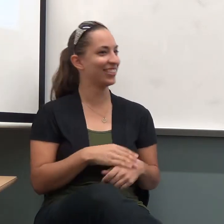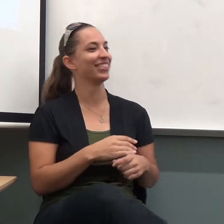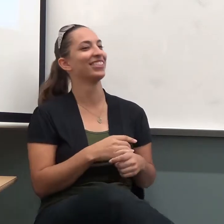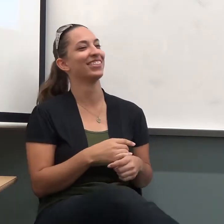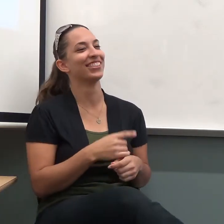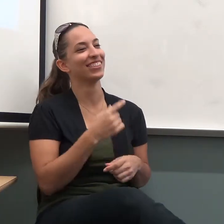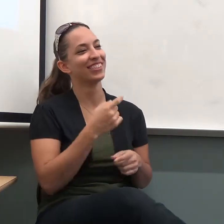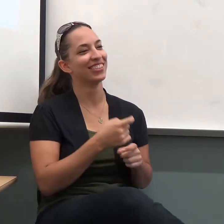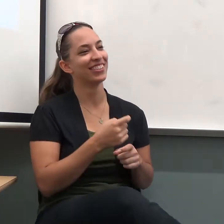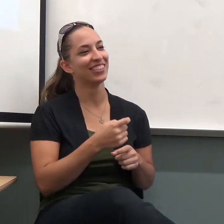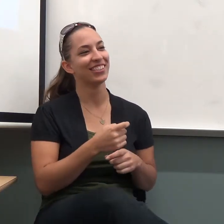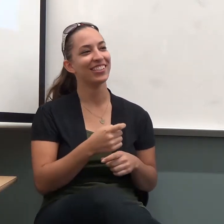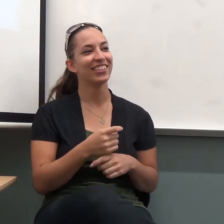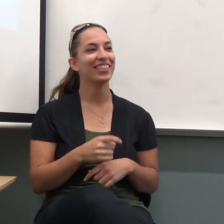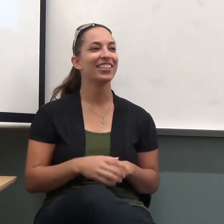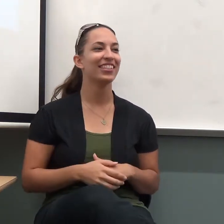going there on Halloween.